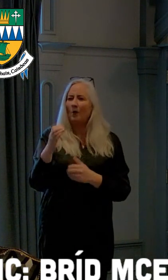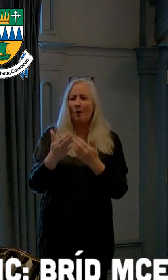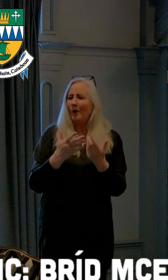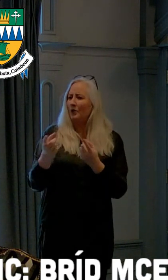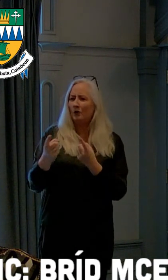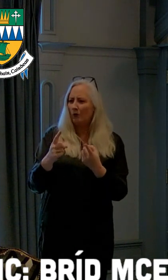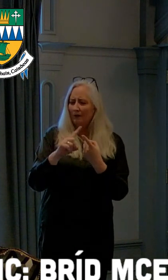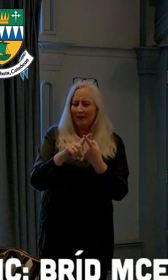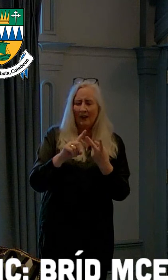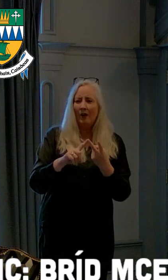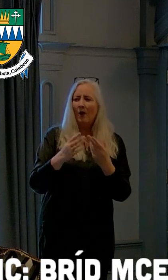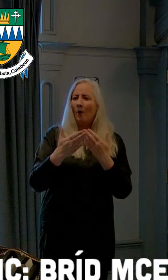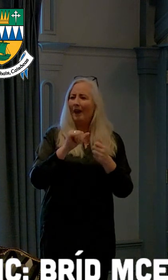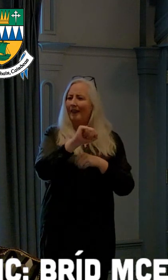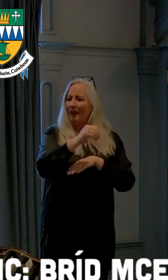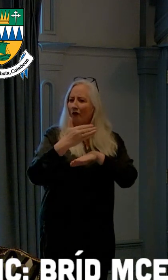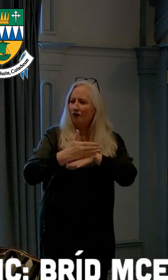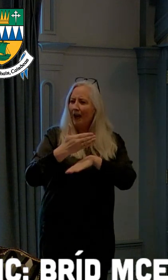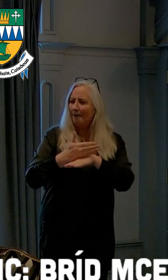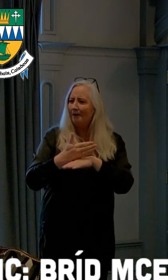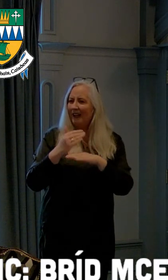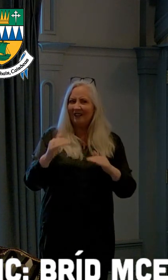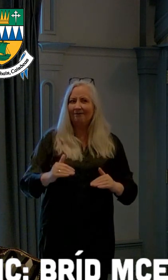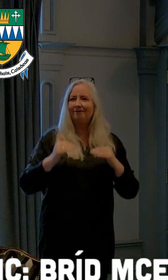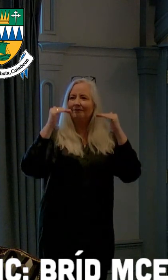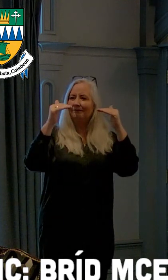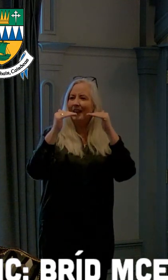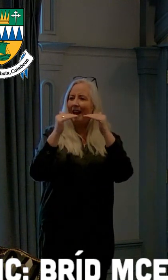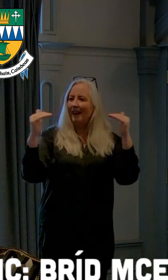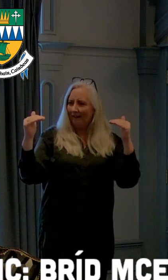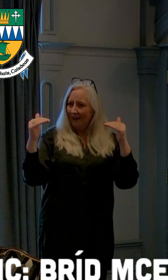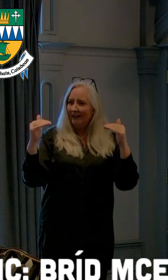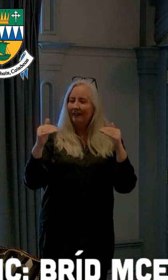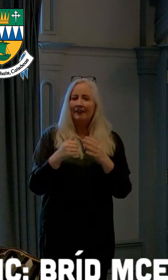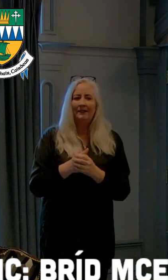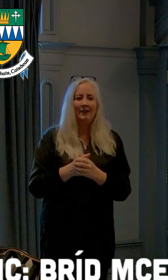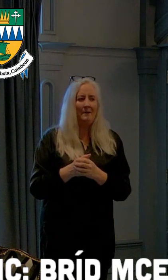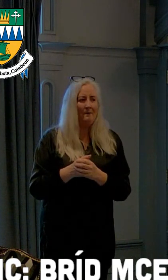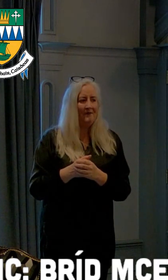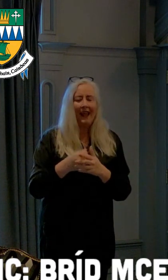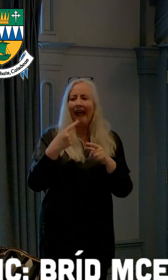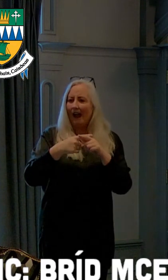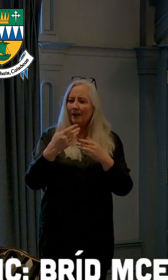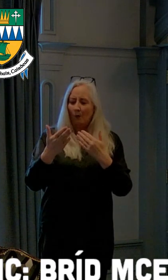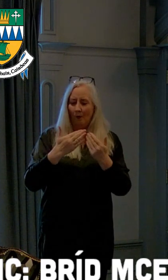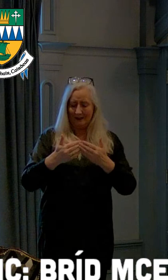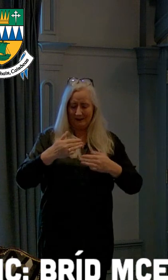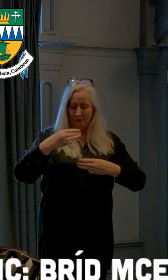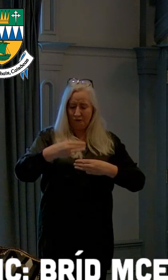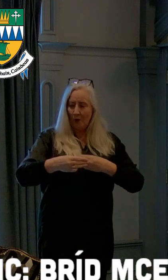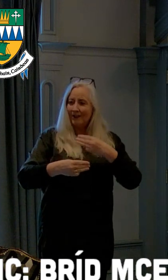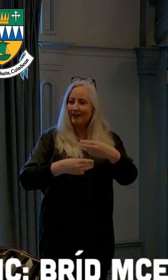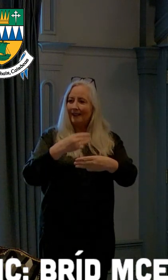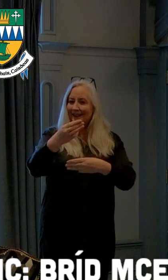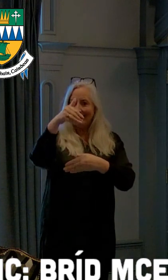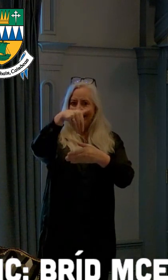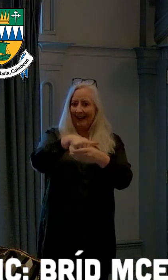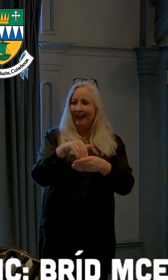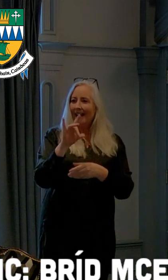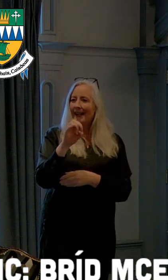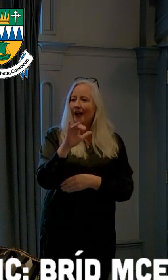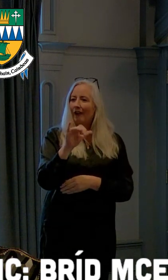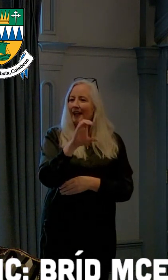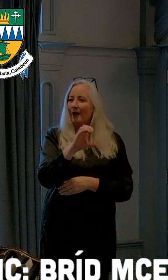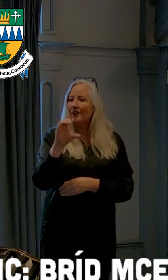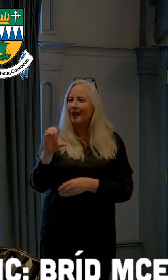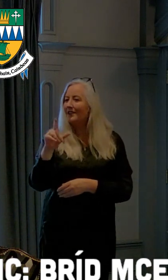the executive functions, I suppose very much looking as well at the decision process within Kerry County Council, because we often